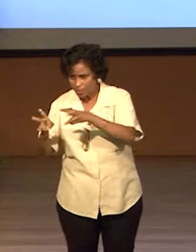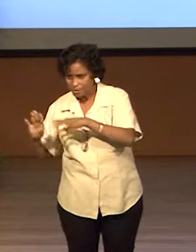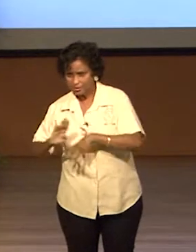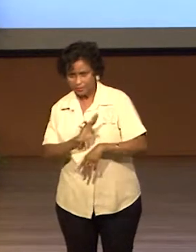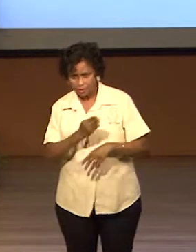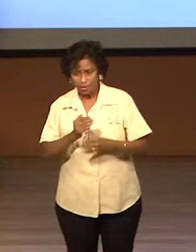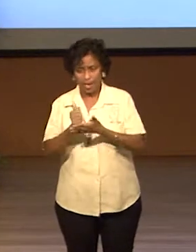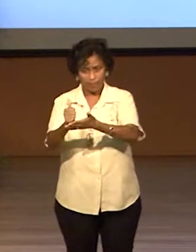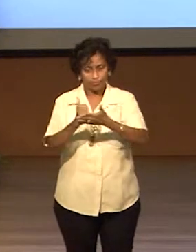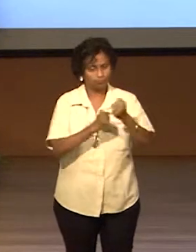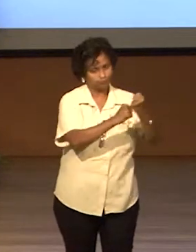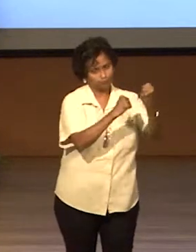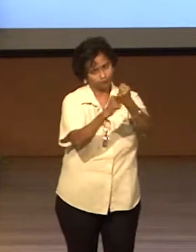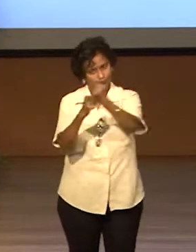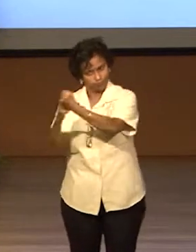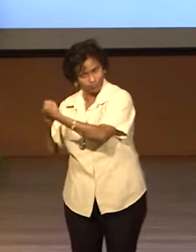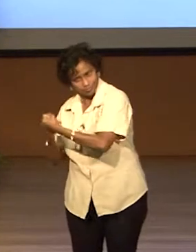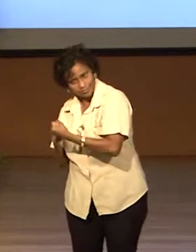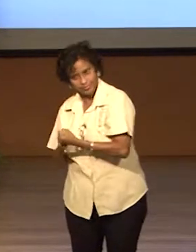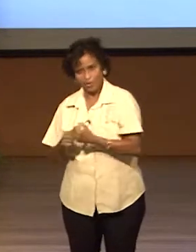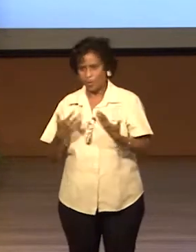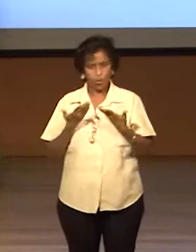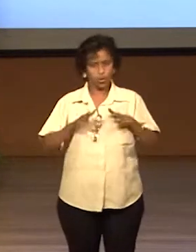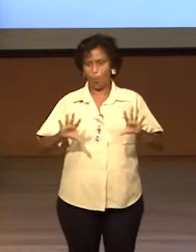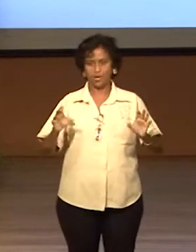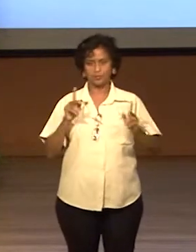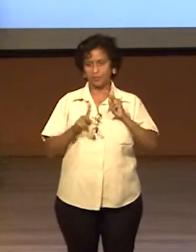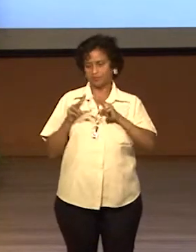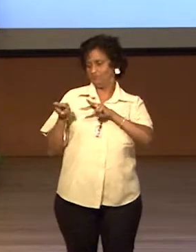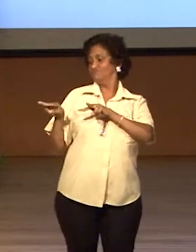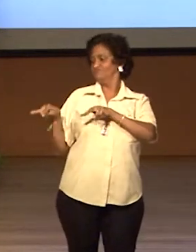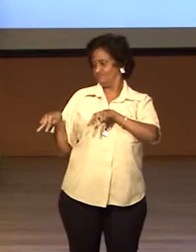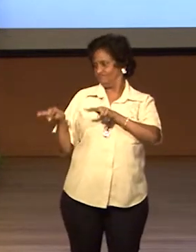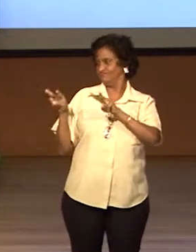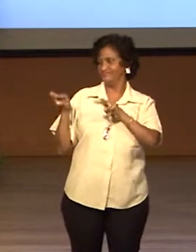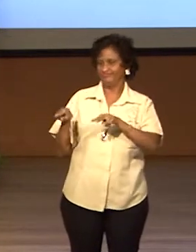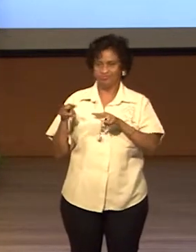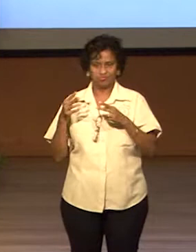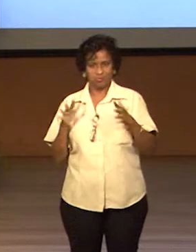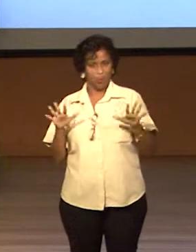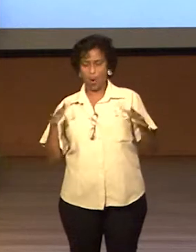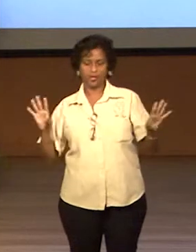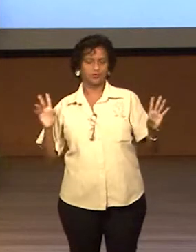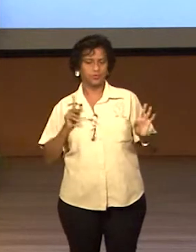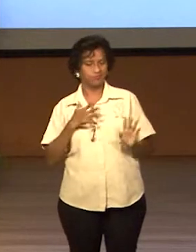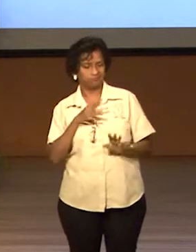discriminated, and that the idea that there is a normal is really a very